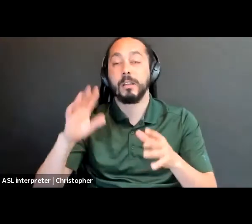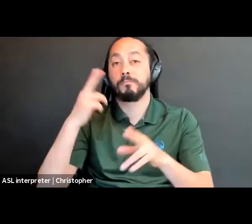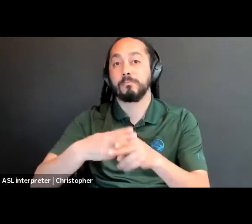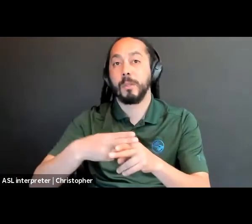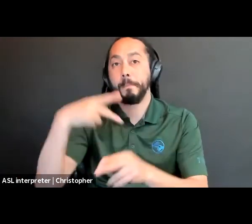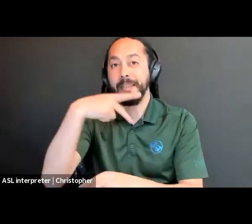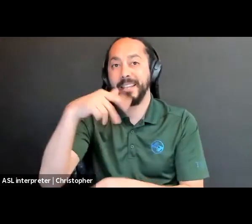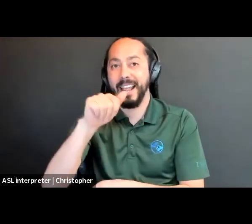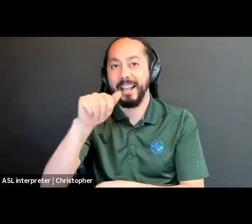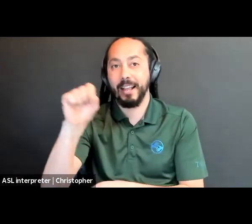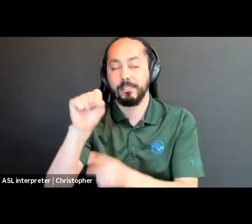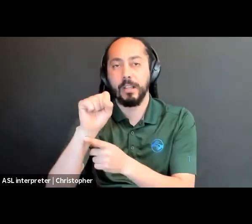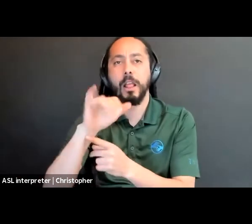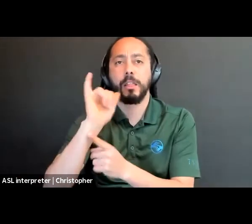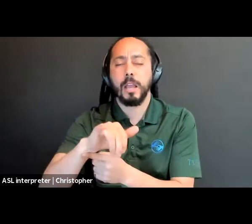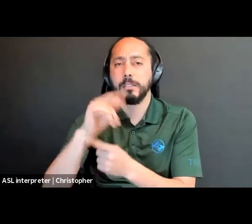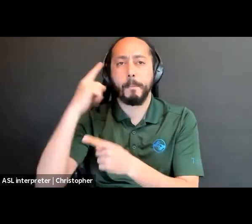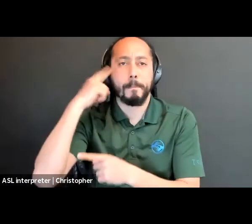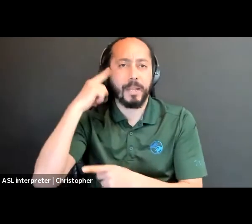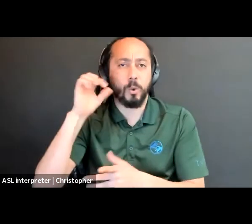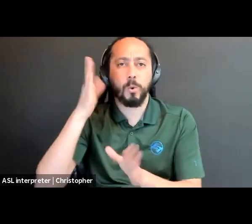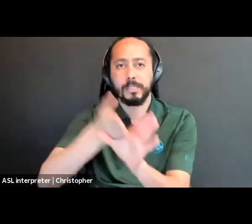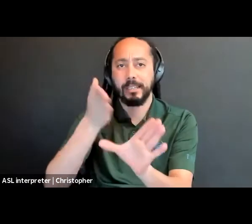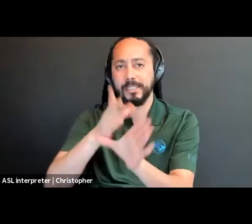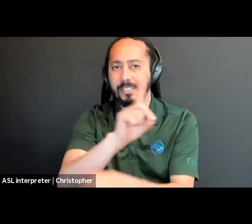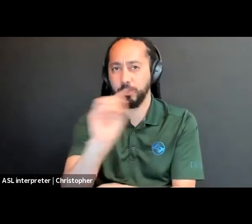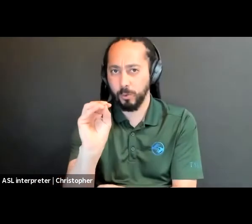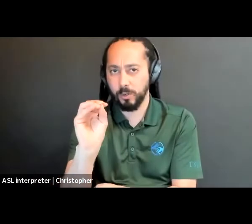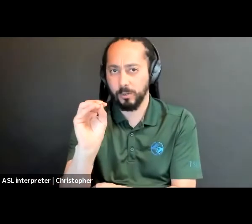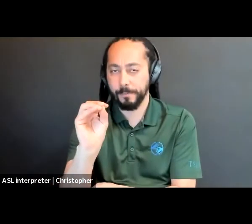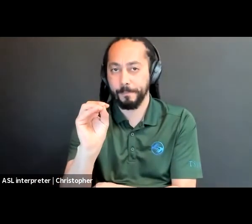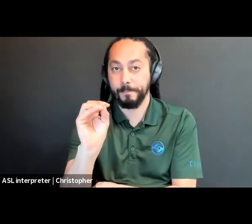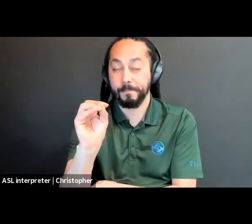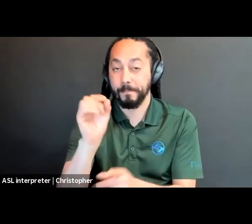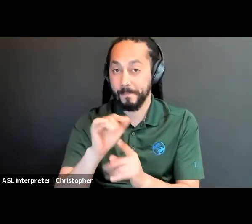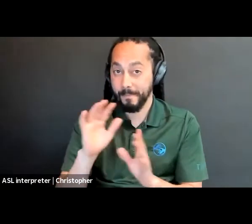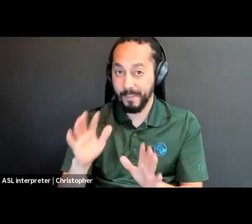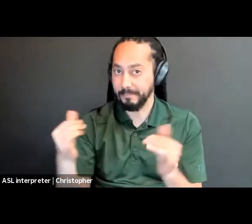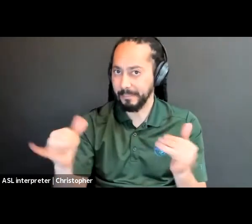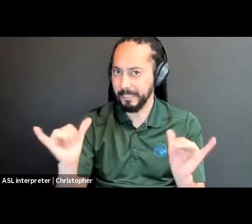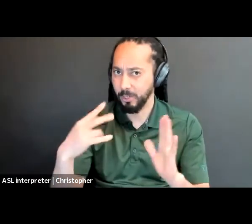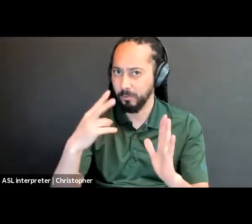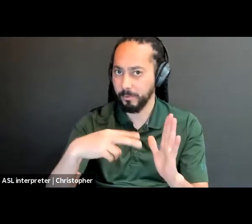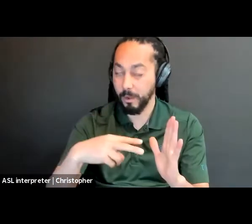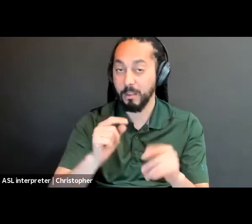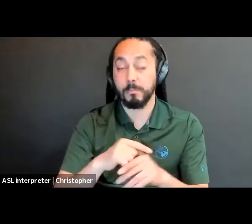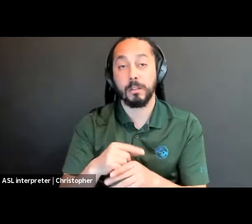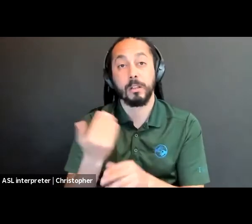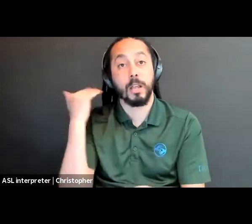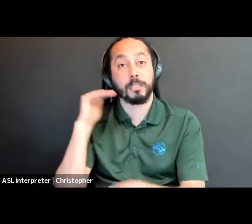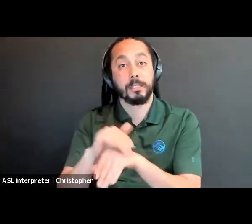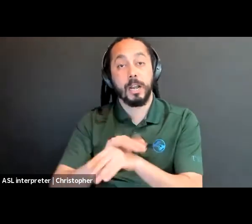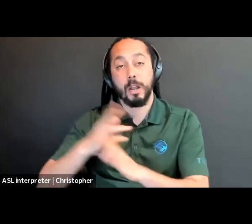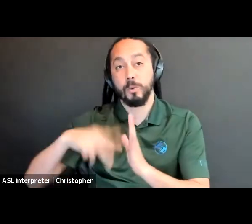of medical or psychiatric disorder. Last night, I read reports